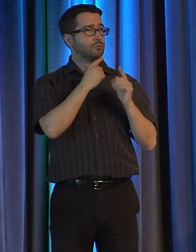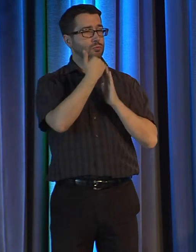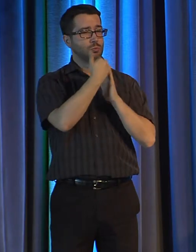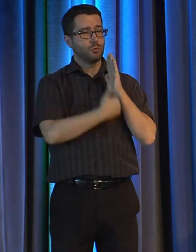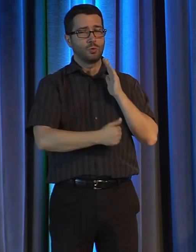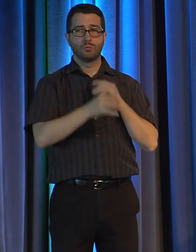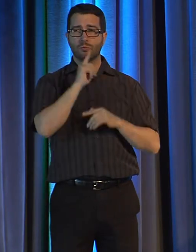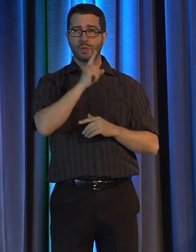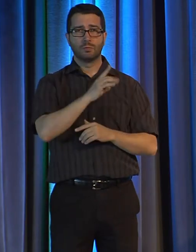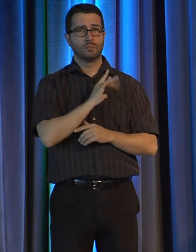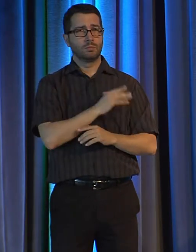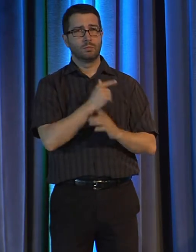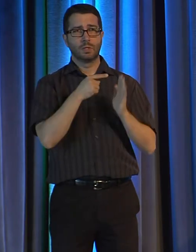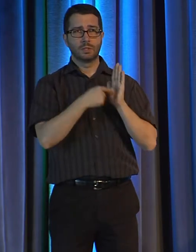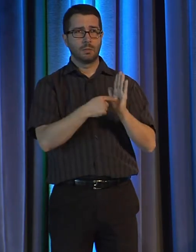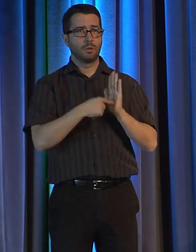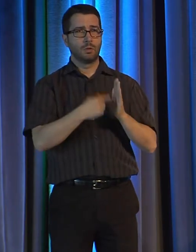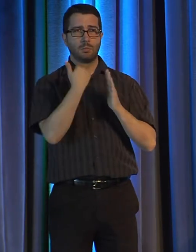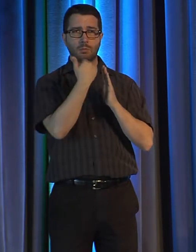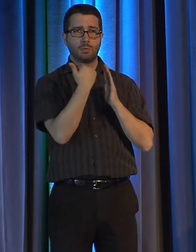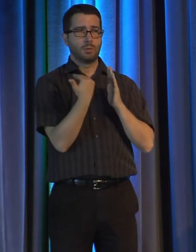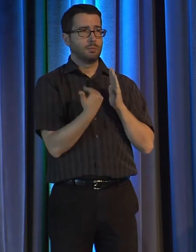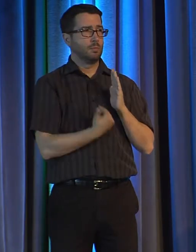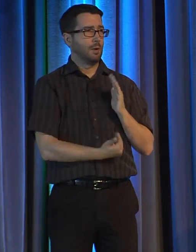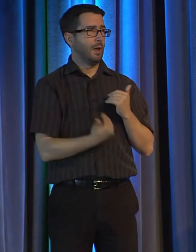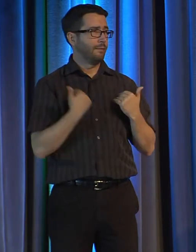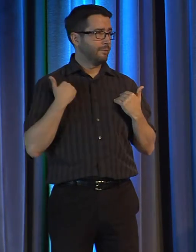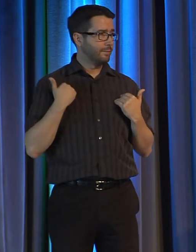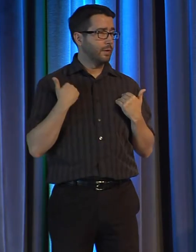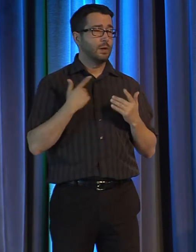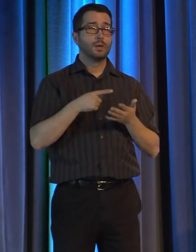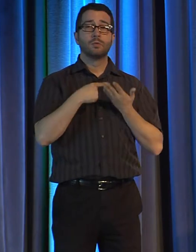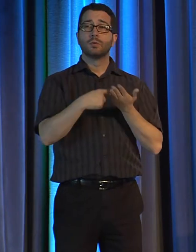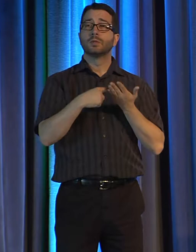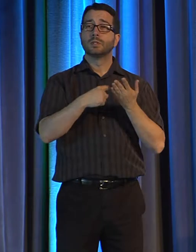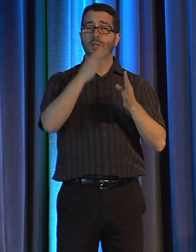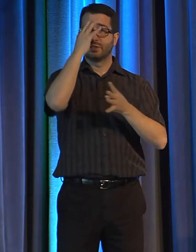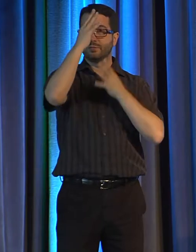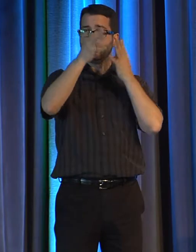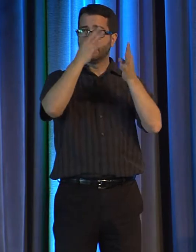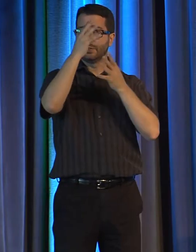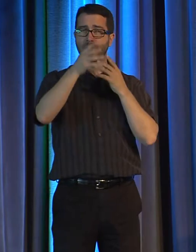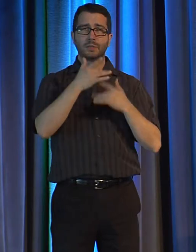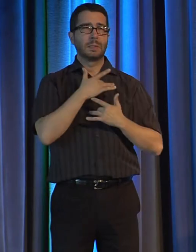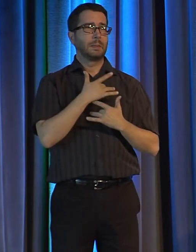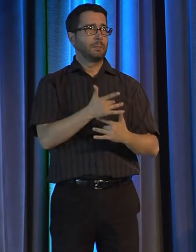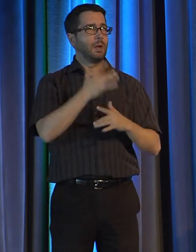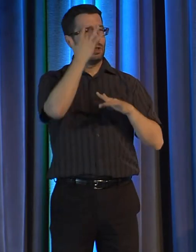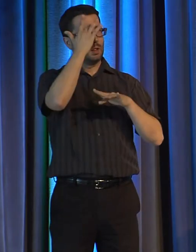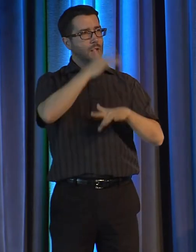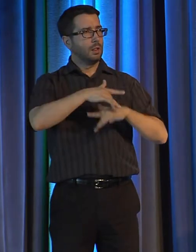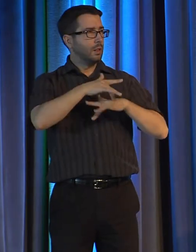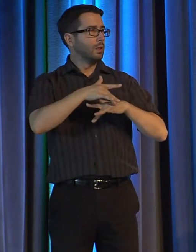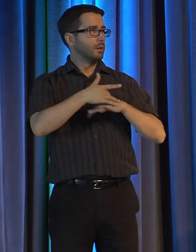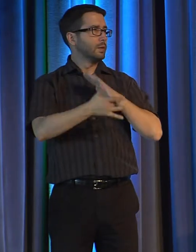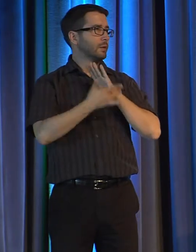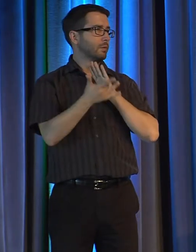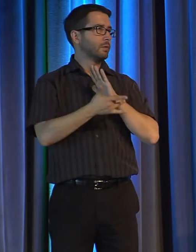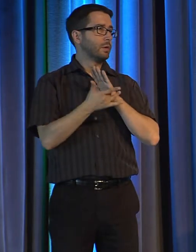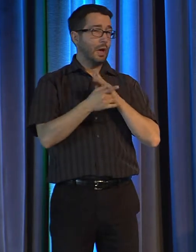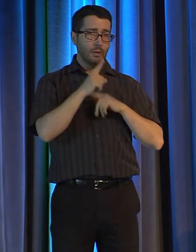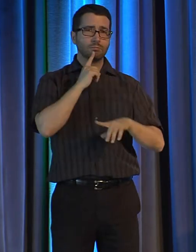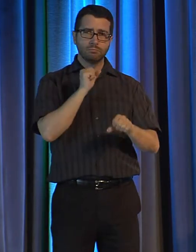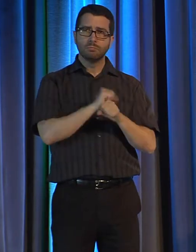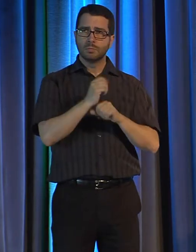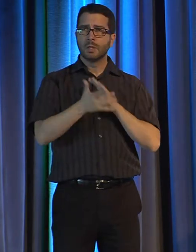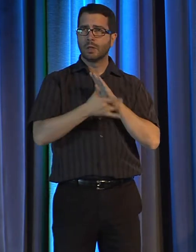this work. When we talk about innovation, we often think about technology, and we are using technology to bring